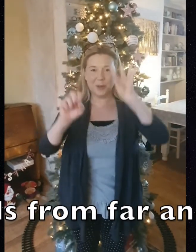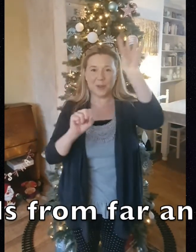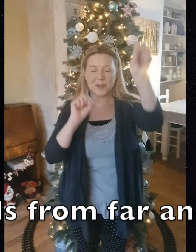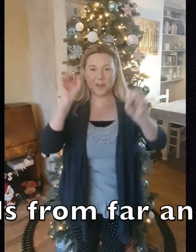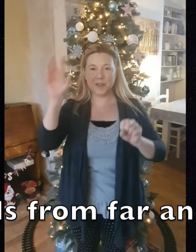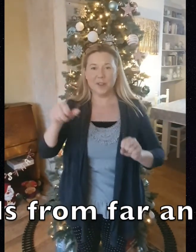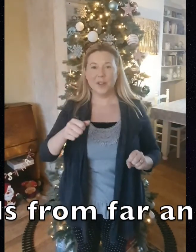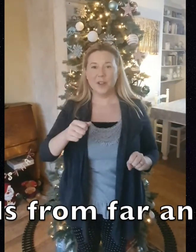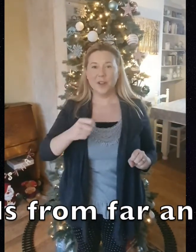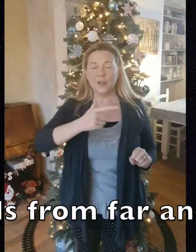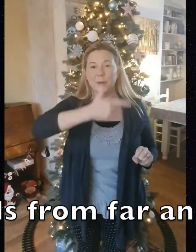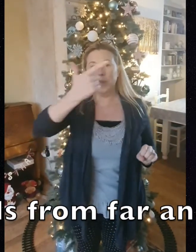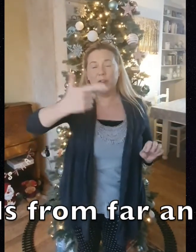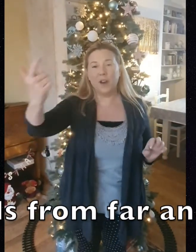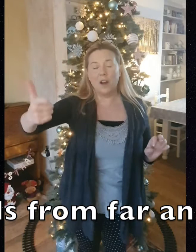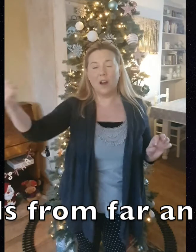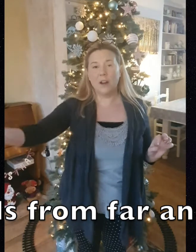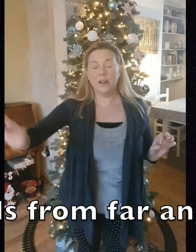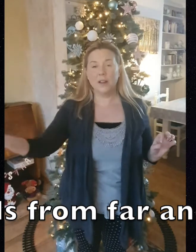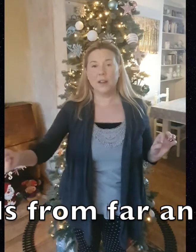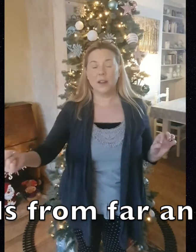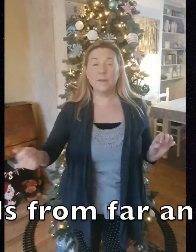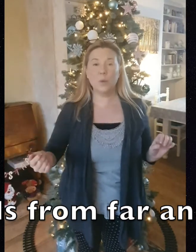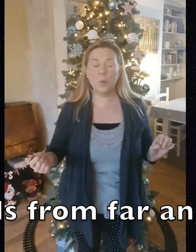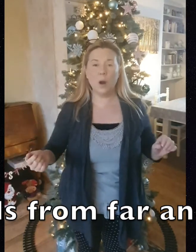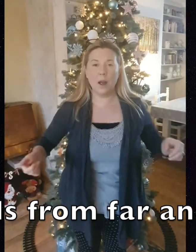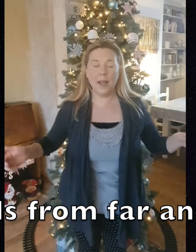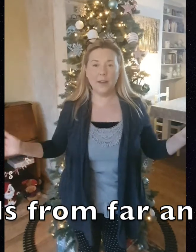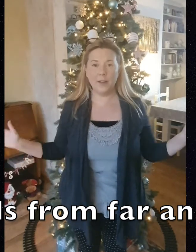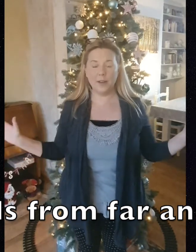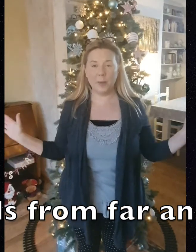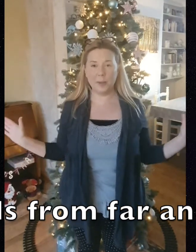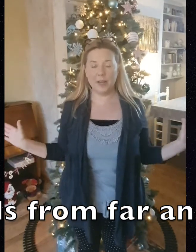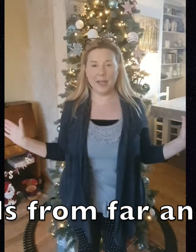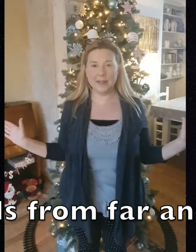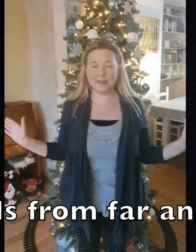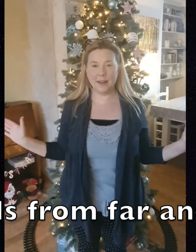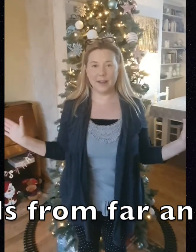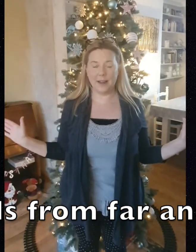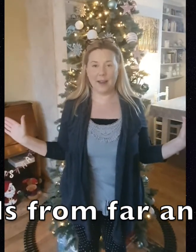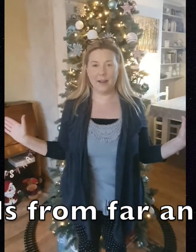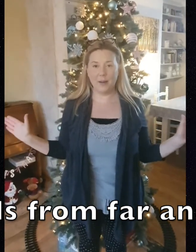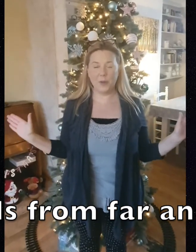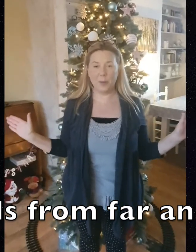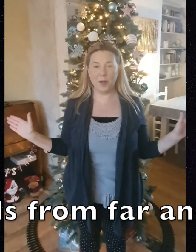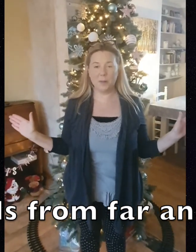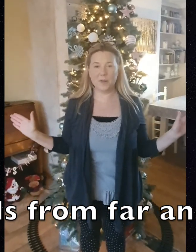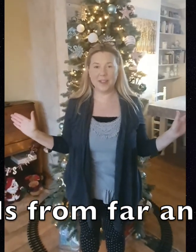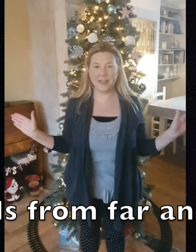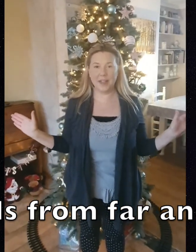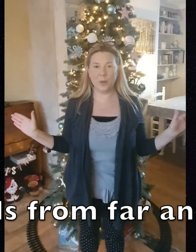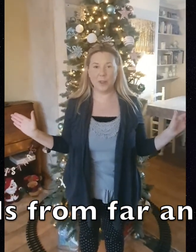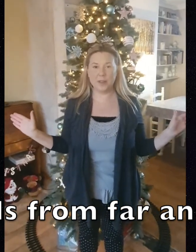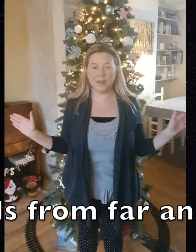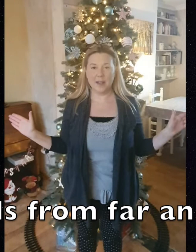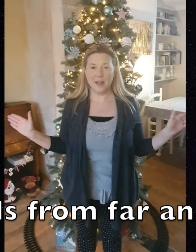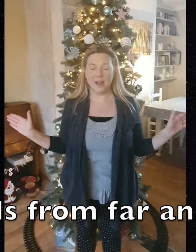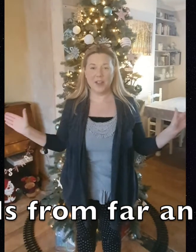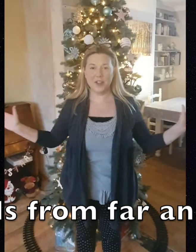Animals from far and for wide. You put your hands like that, with your palms facing outwards, and then you just